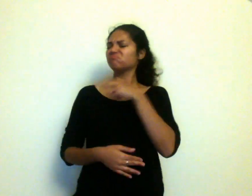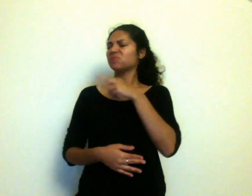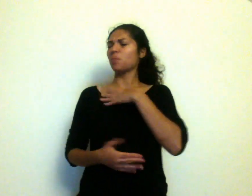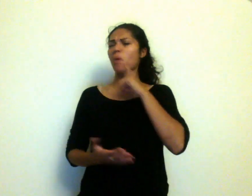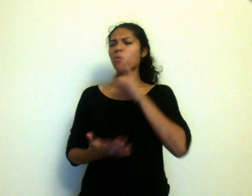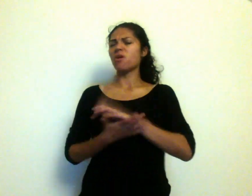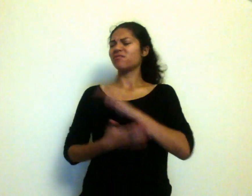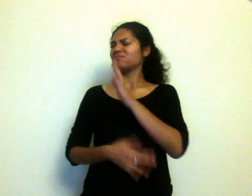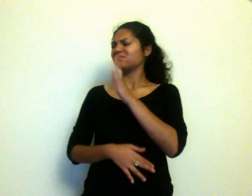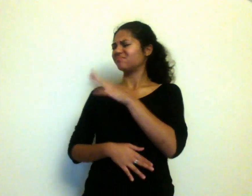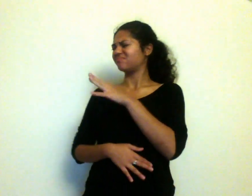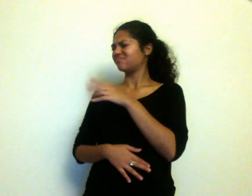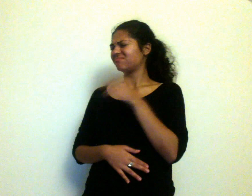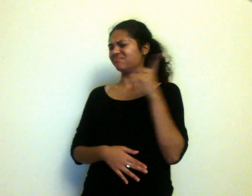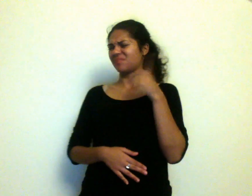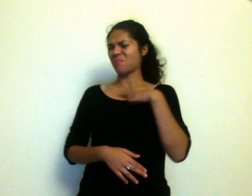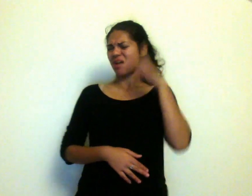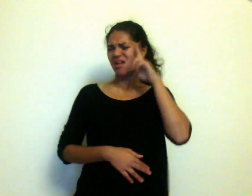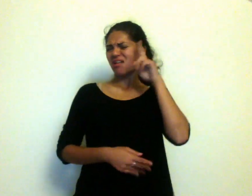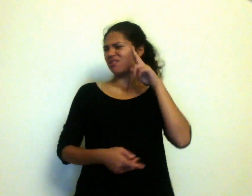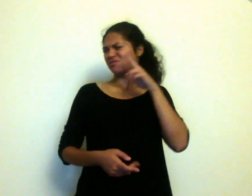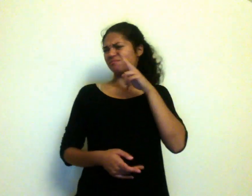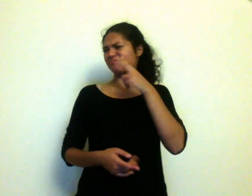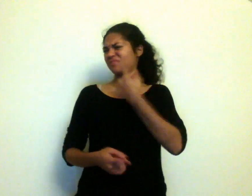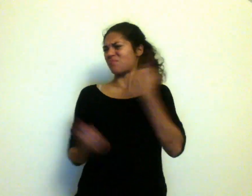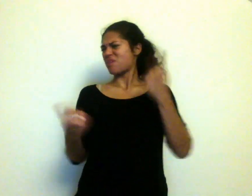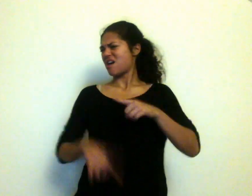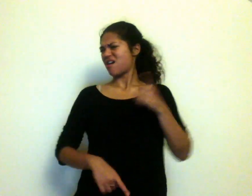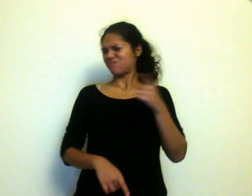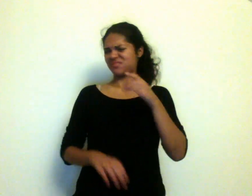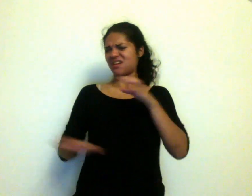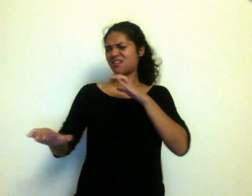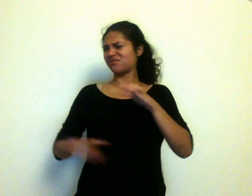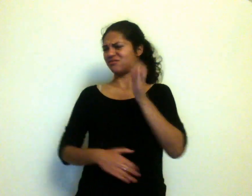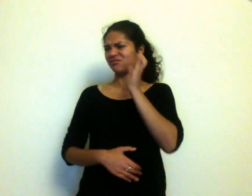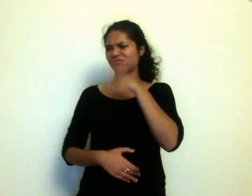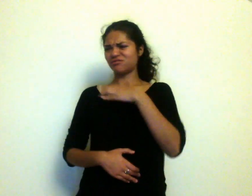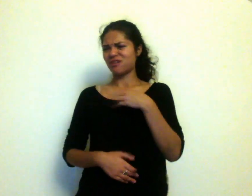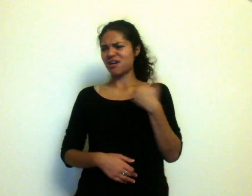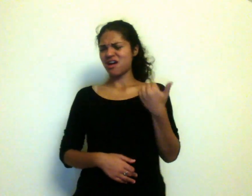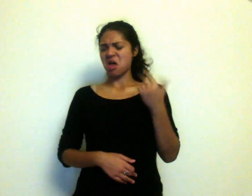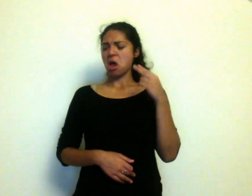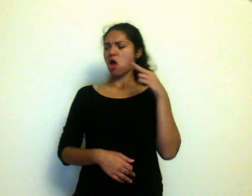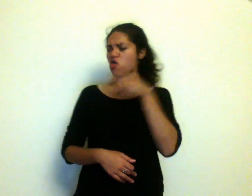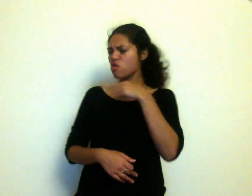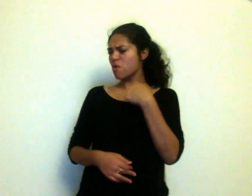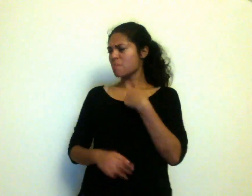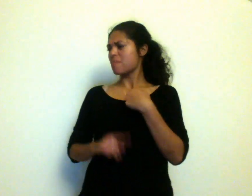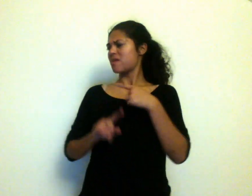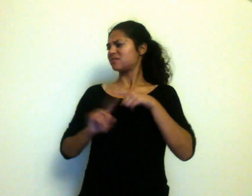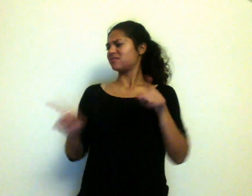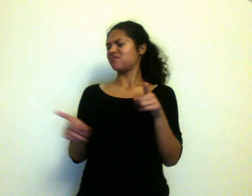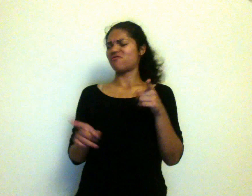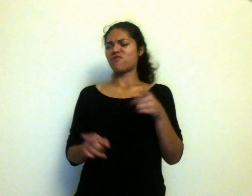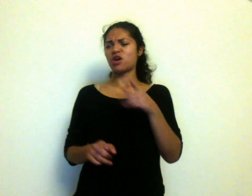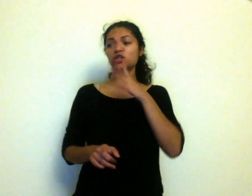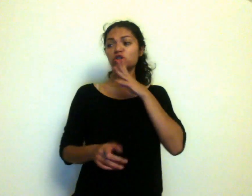has happened to Uncle Eddie. I said, he looks at me differently, he talks to me differently. And after I finished